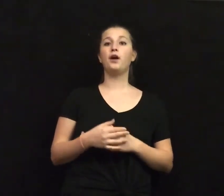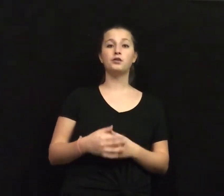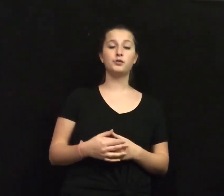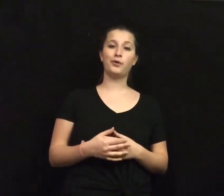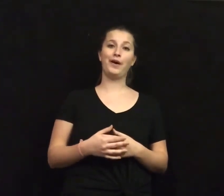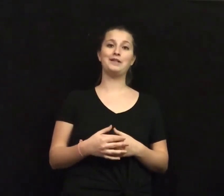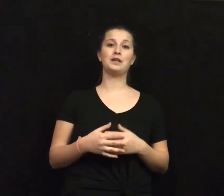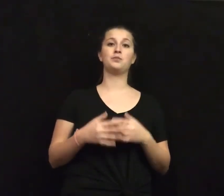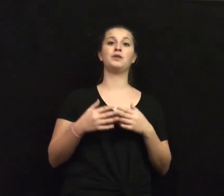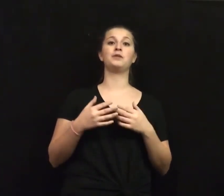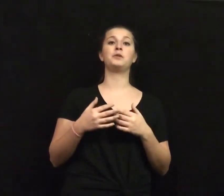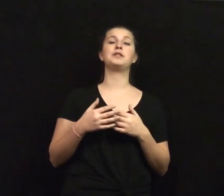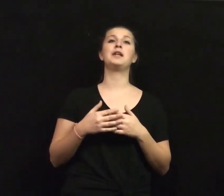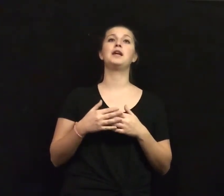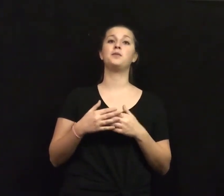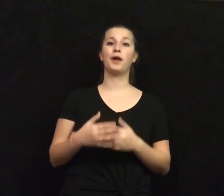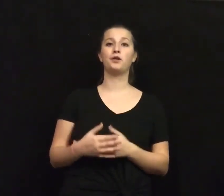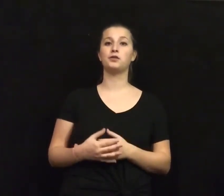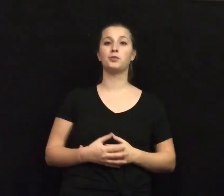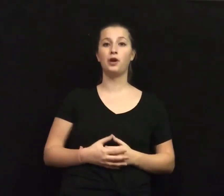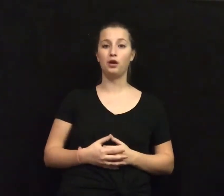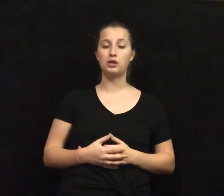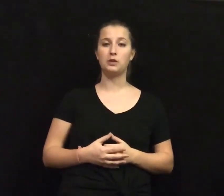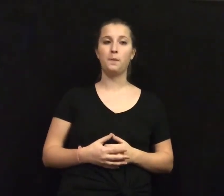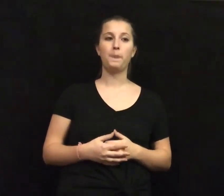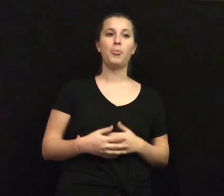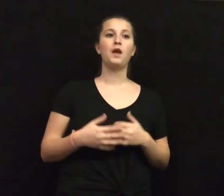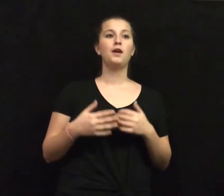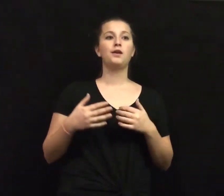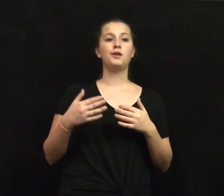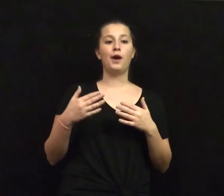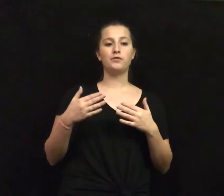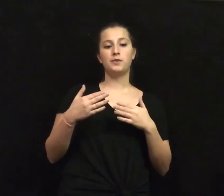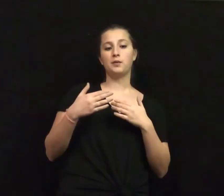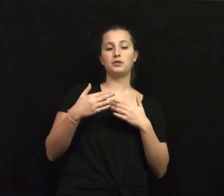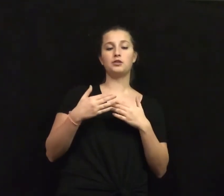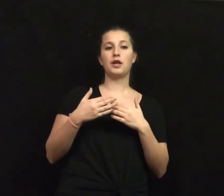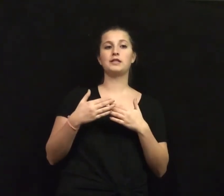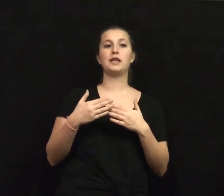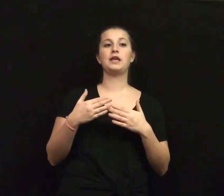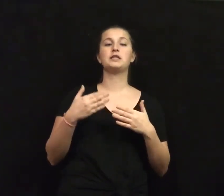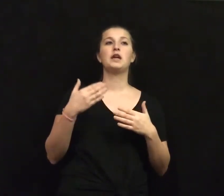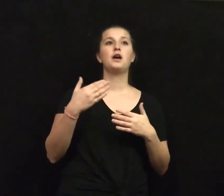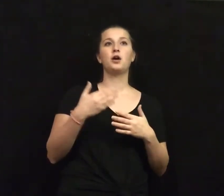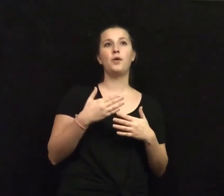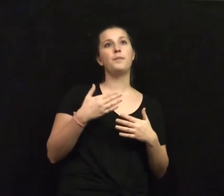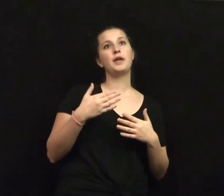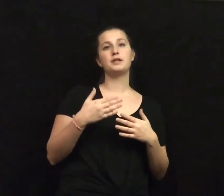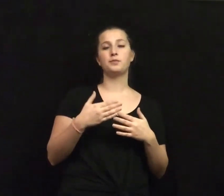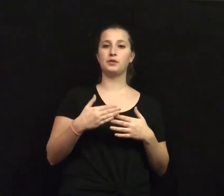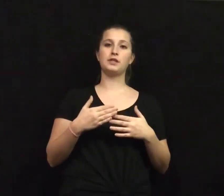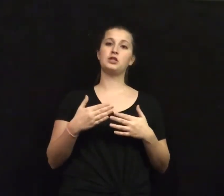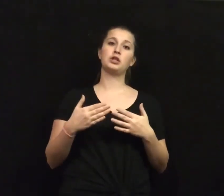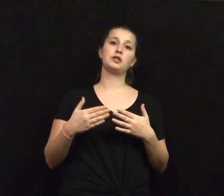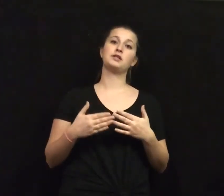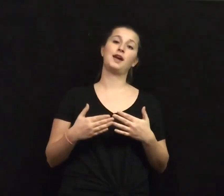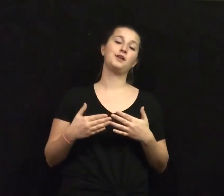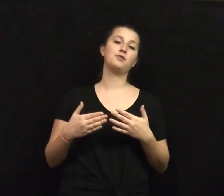also requires a complete fluency in medical terminology. You have to be able to translate equipment, procedures,